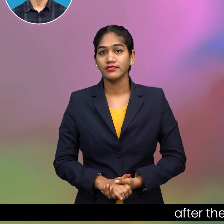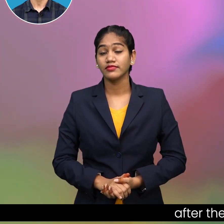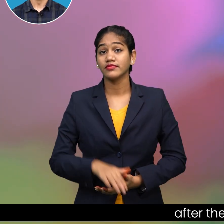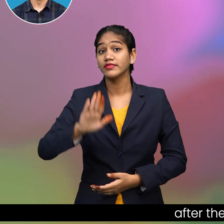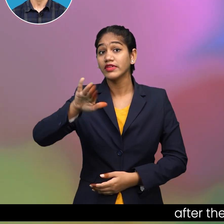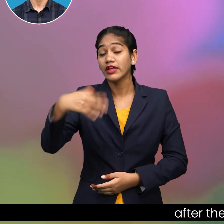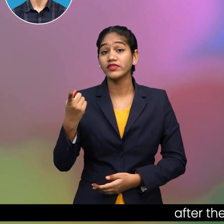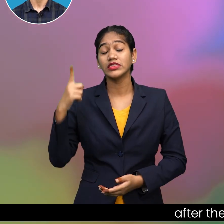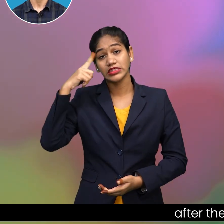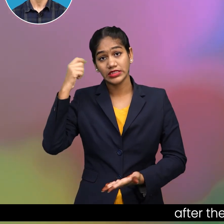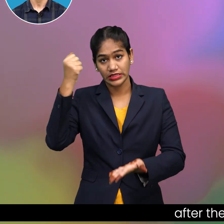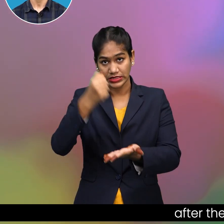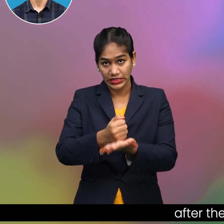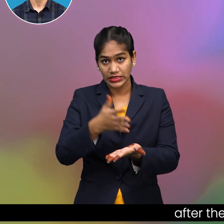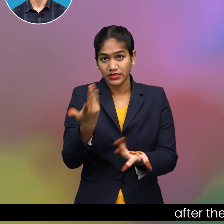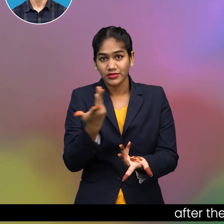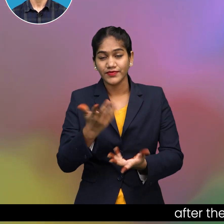after the attainment of